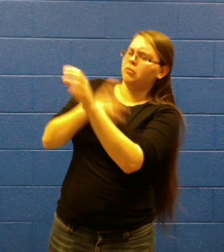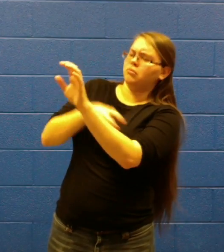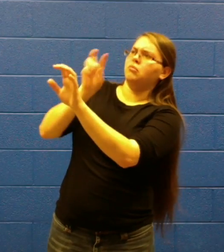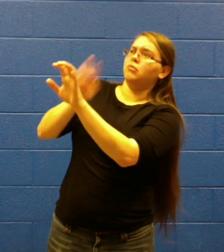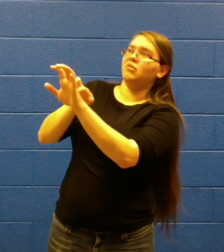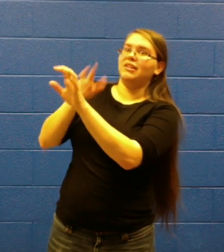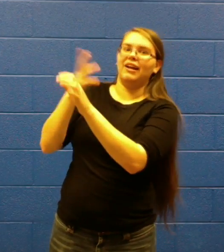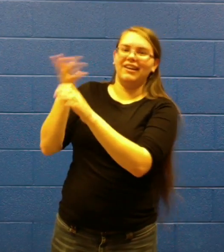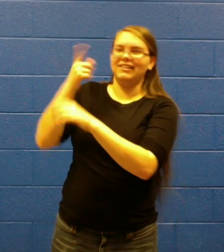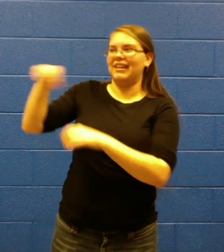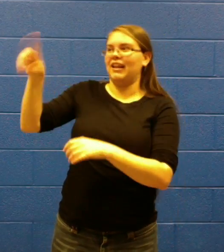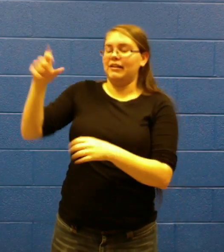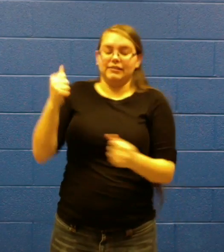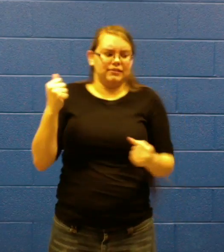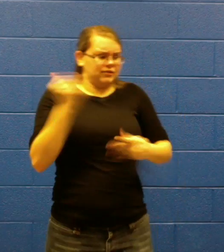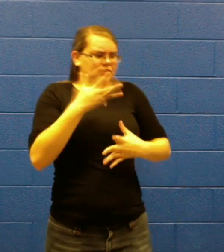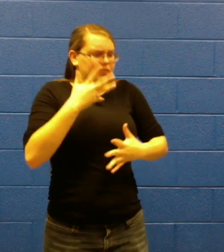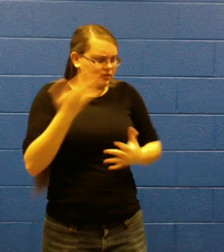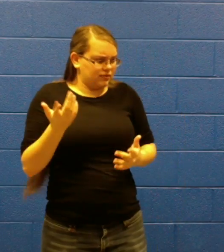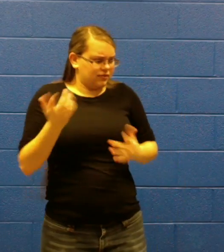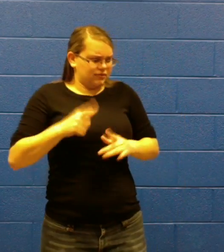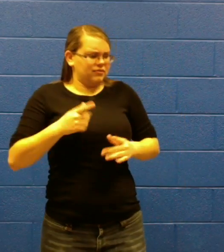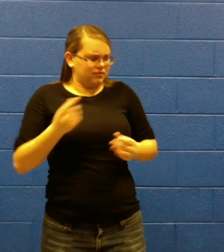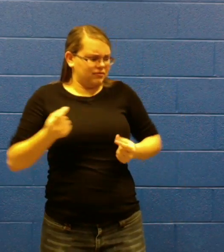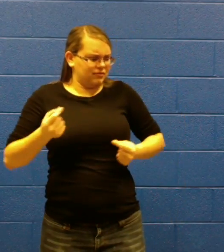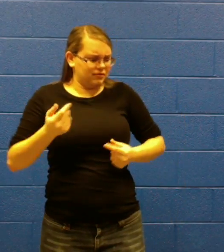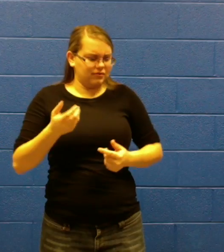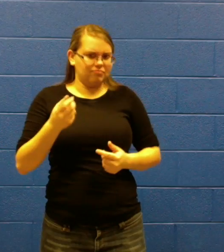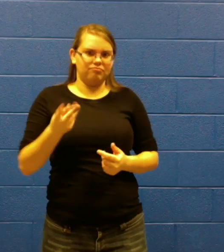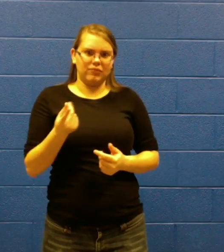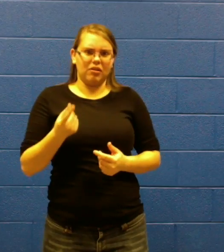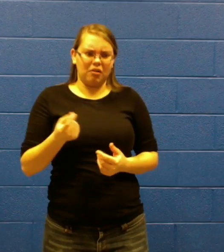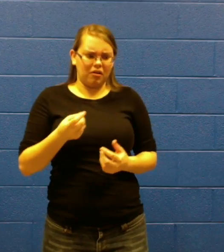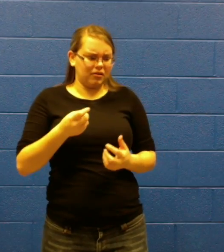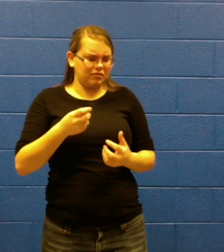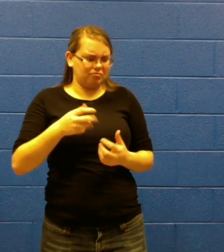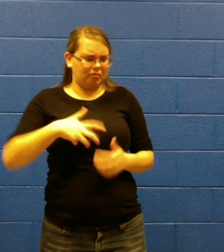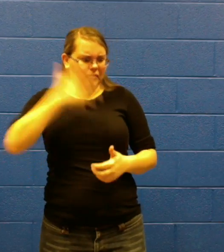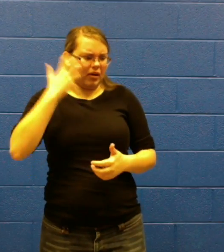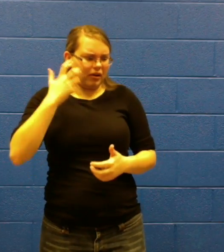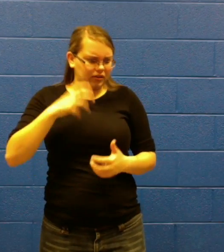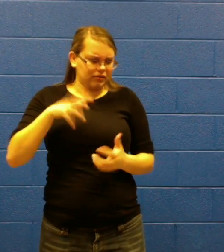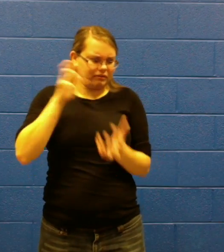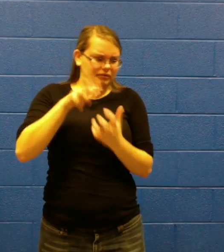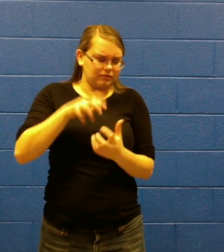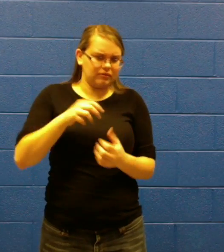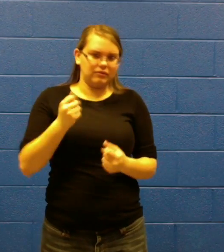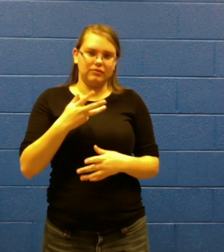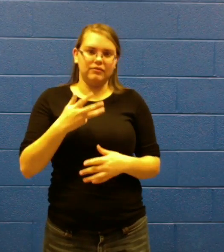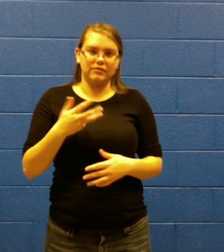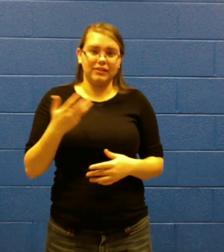time a small child was coming to put something on our door, and the dog jumped up and the kids screamed and ran crying from our